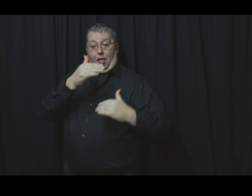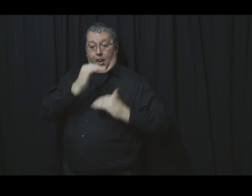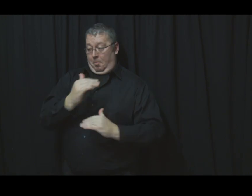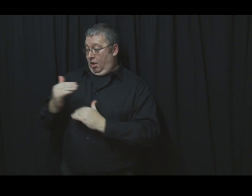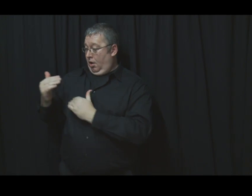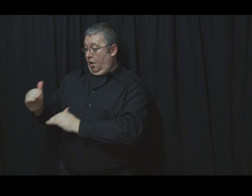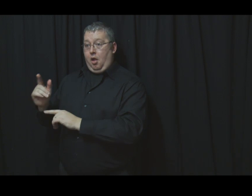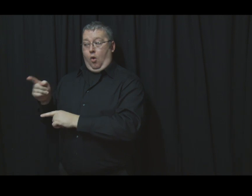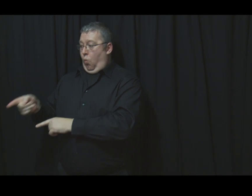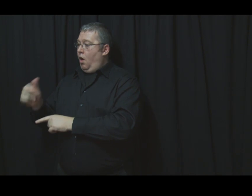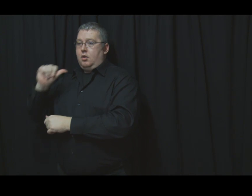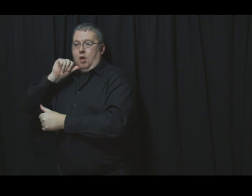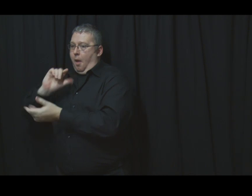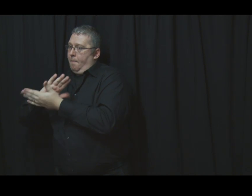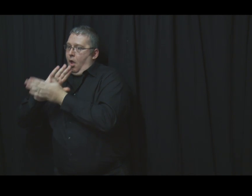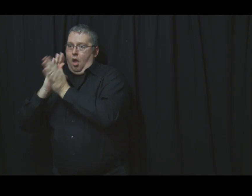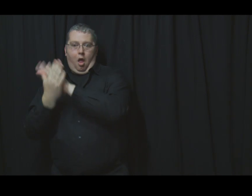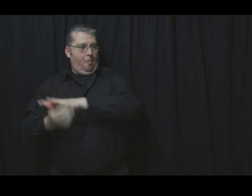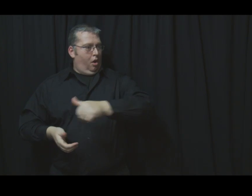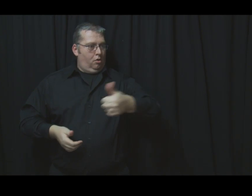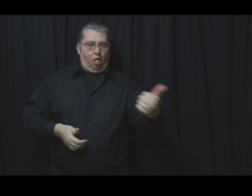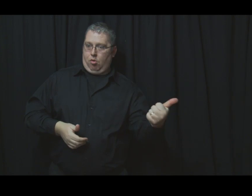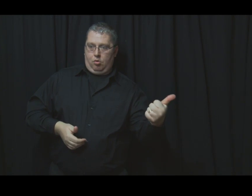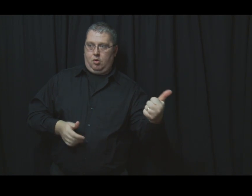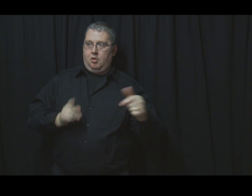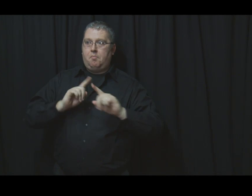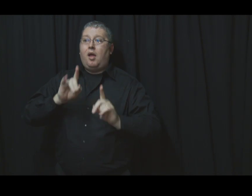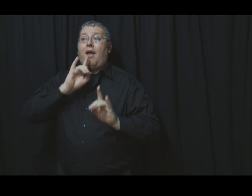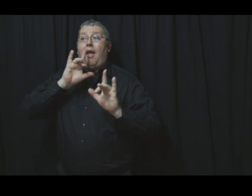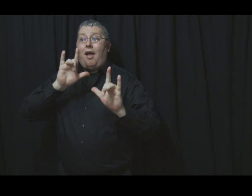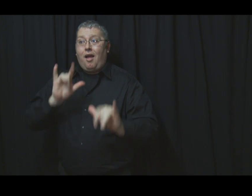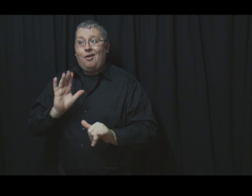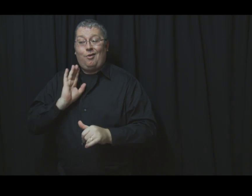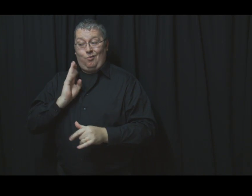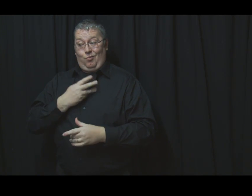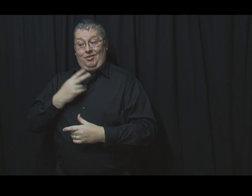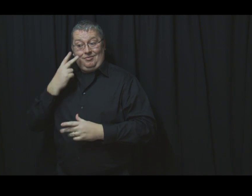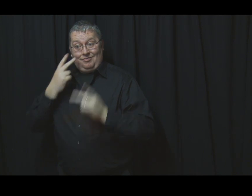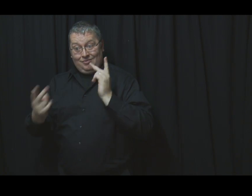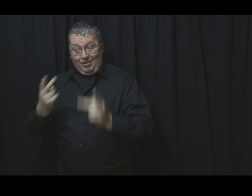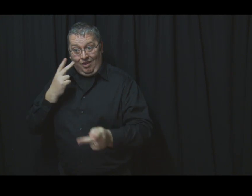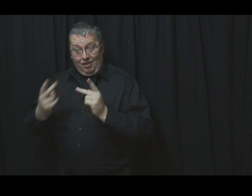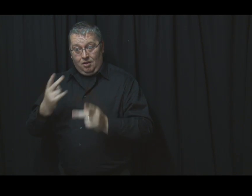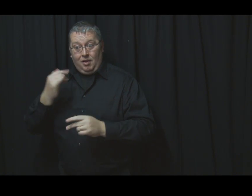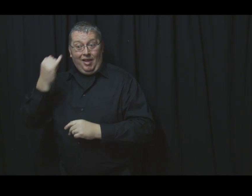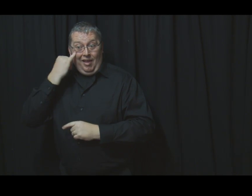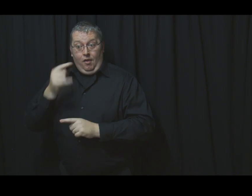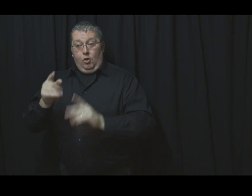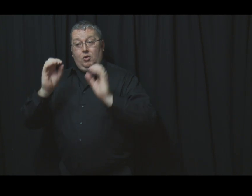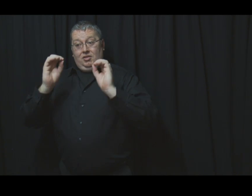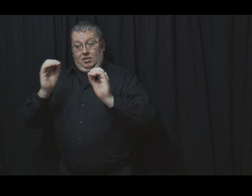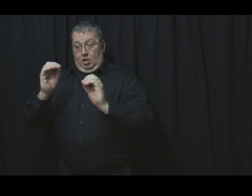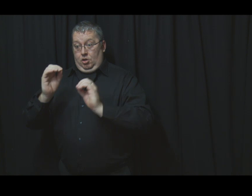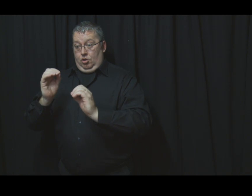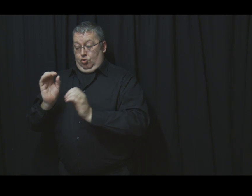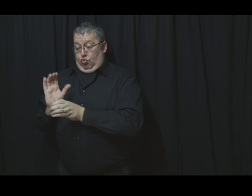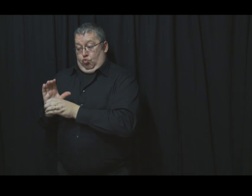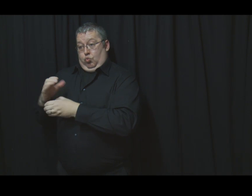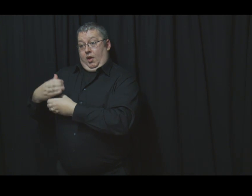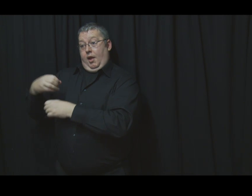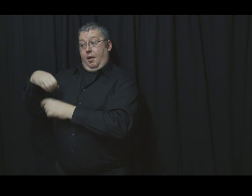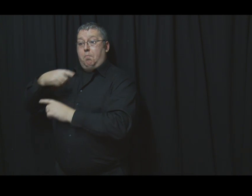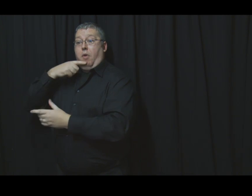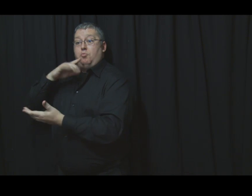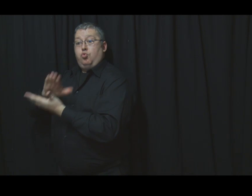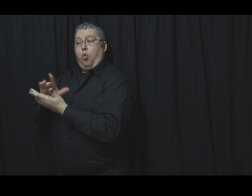kind changing into another. Actually, we're told that if you teach creation in the public schools, that's